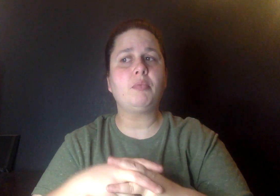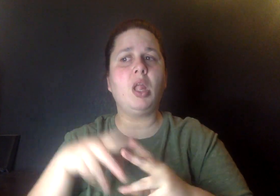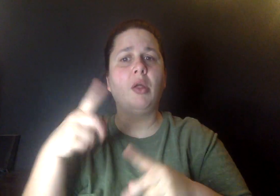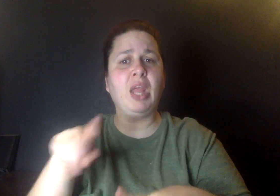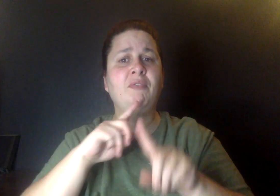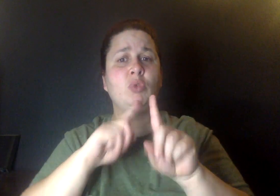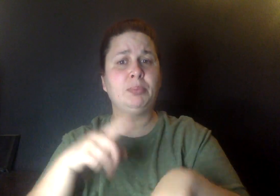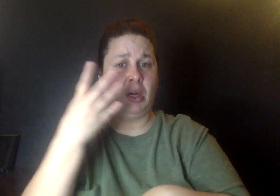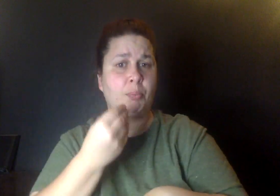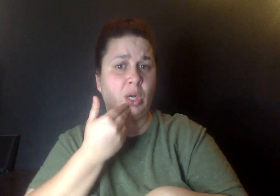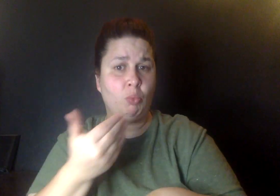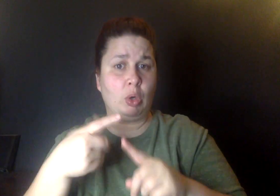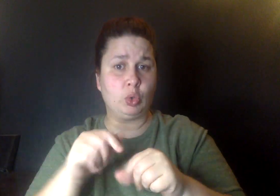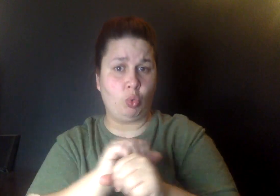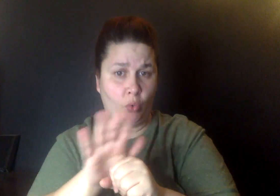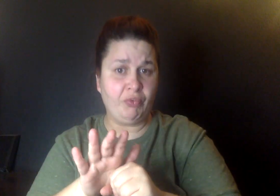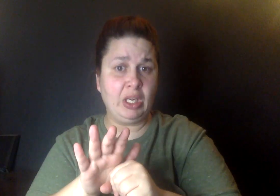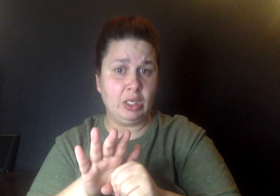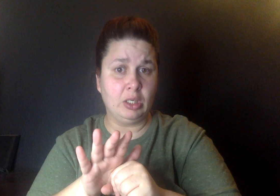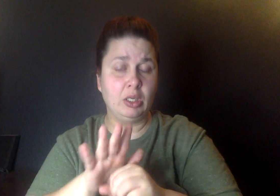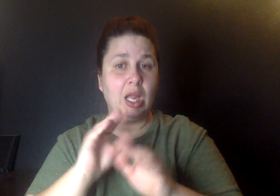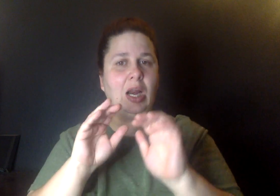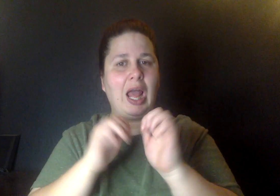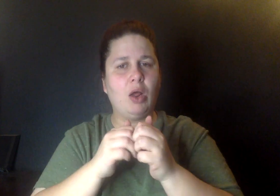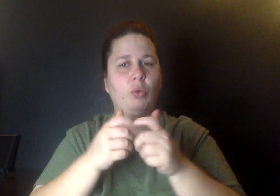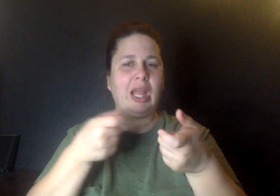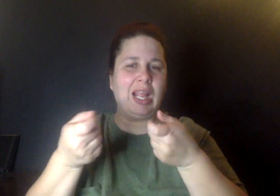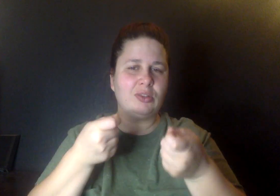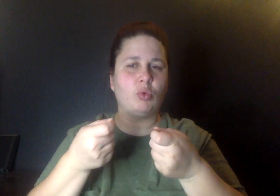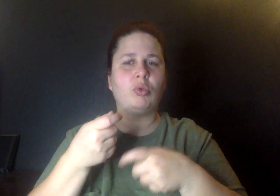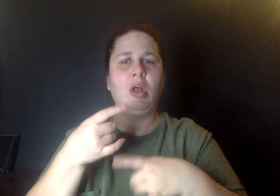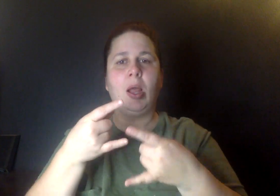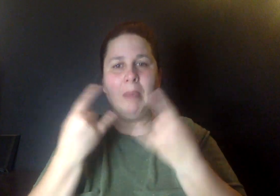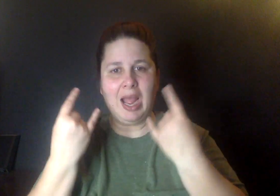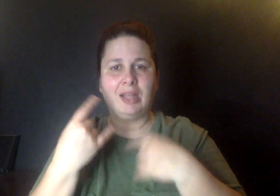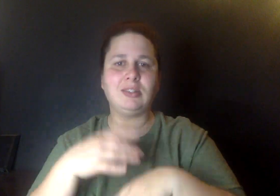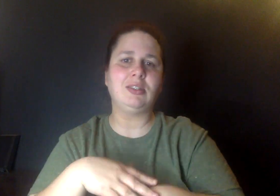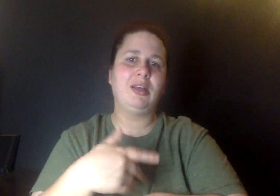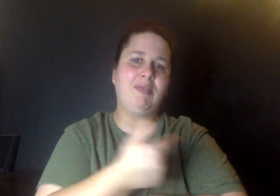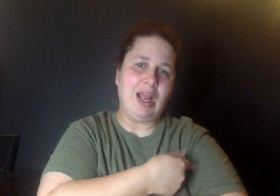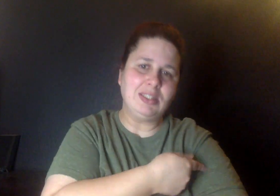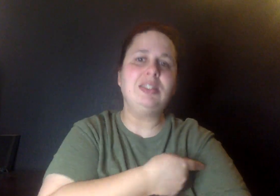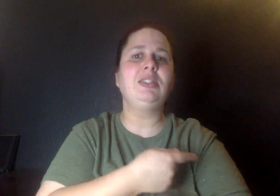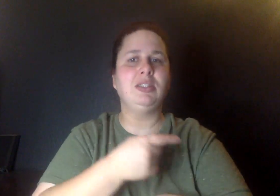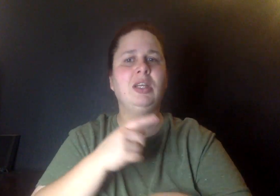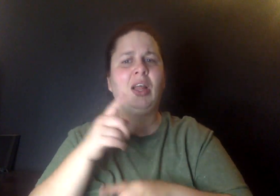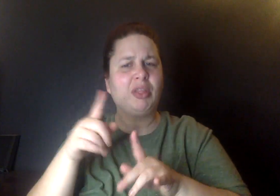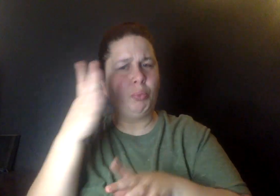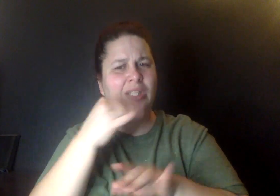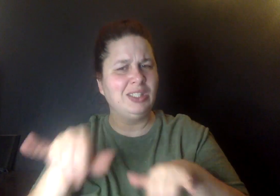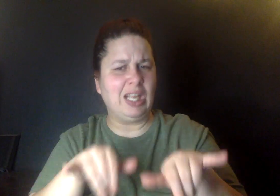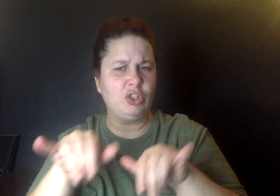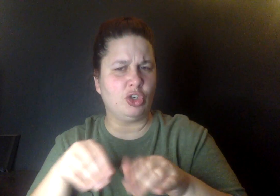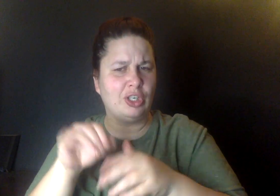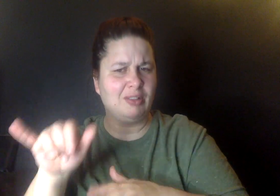They responded pretty well to corporate and how they handle masks, vaccine, the police danger and